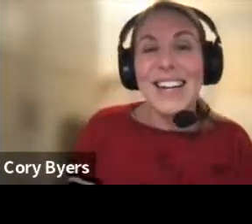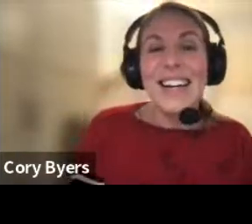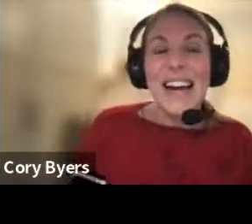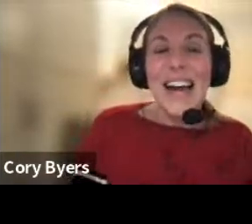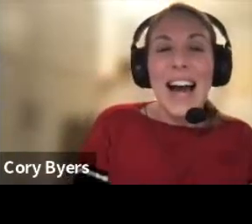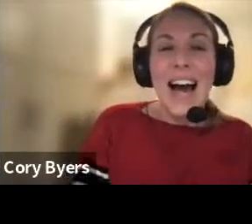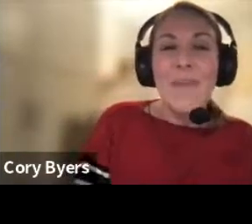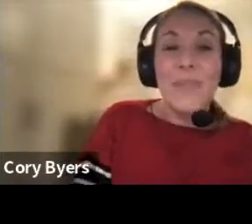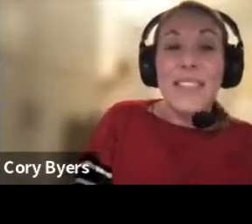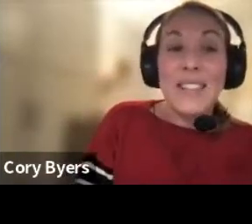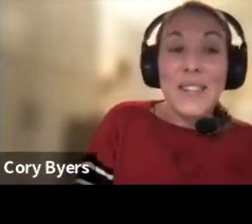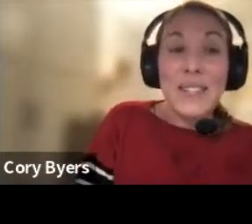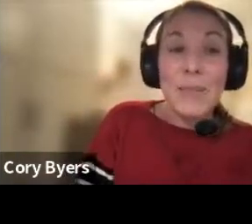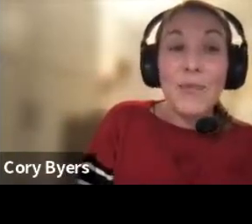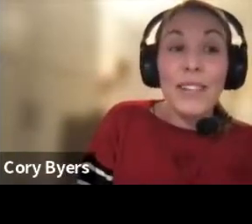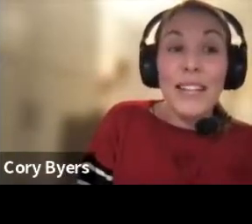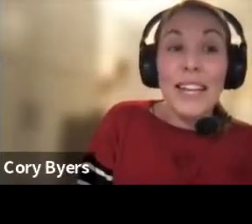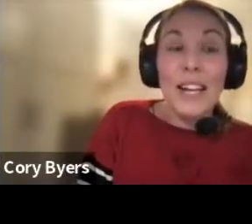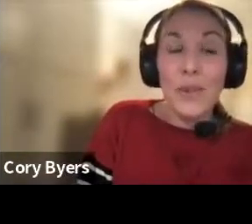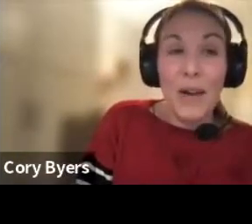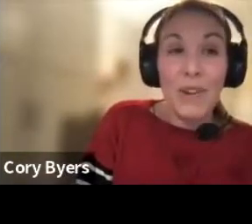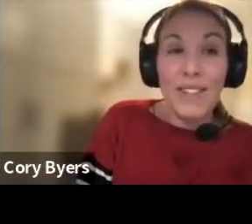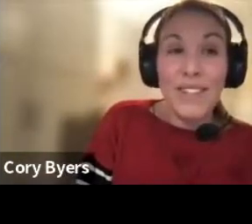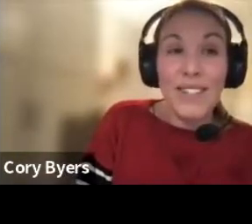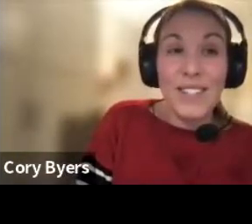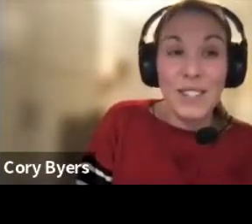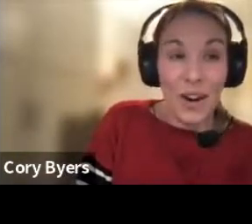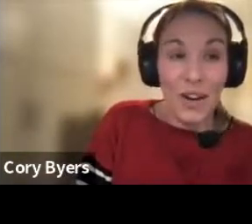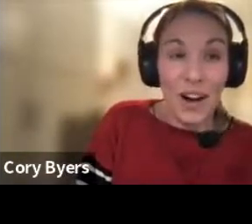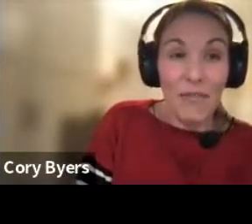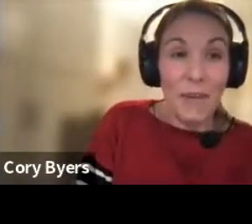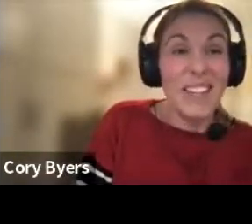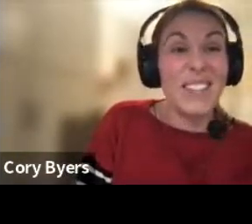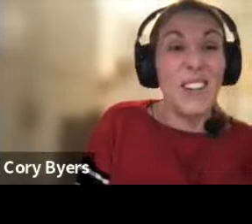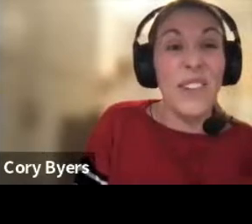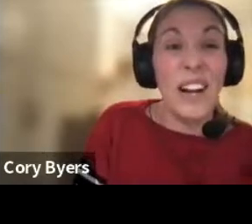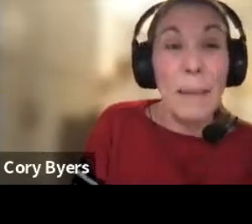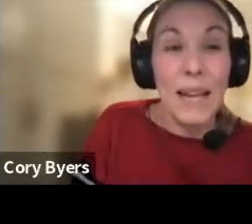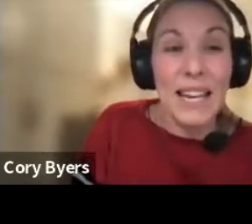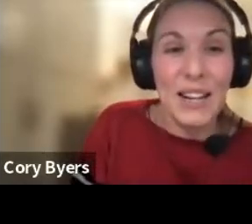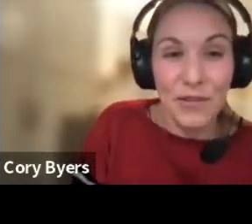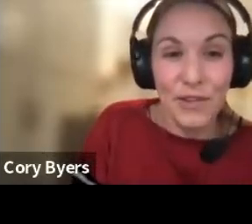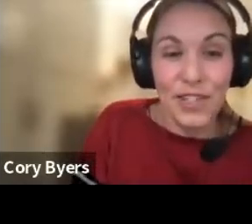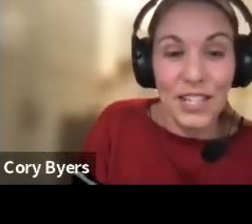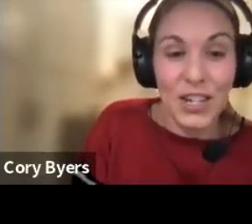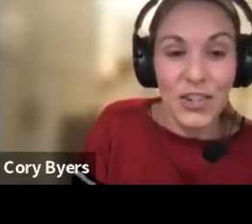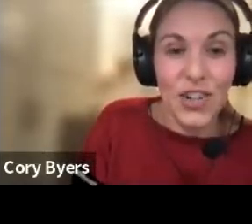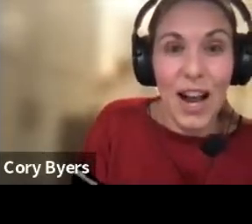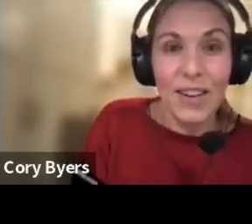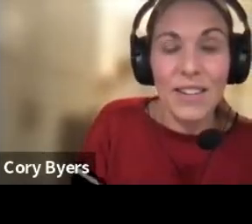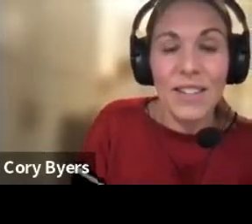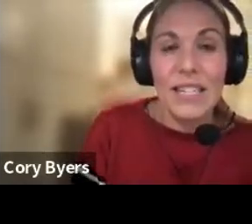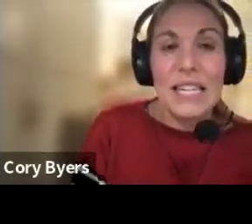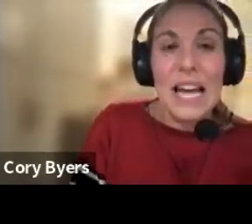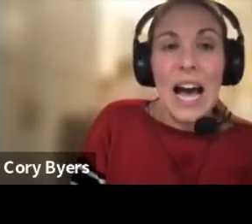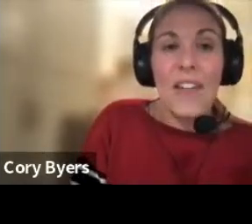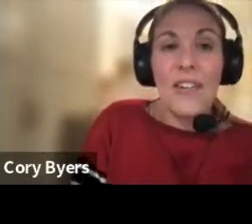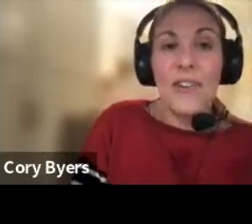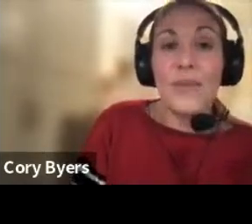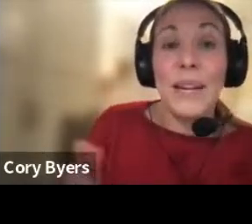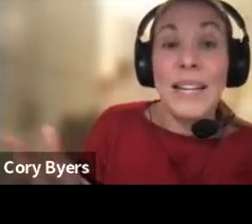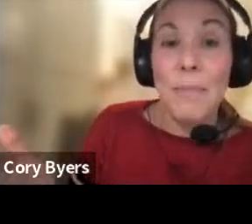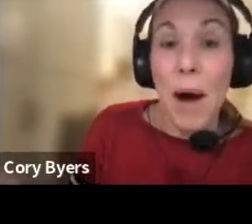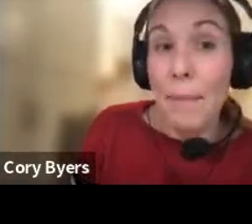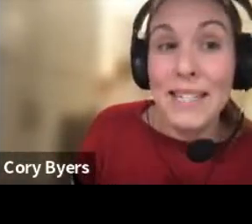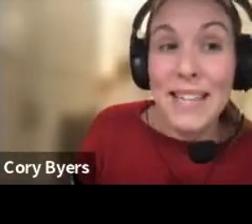looking. These are some really great words to start off because they're very meaningful to your child. The